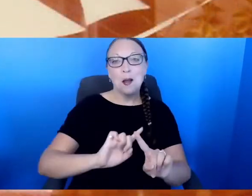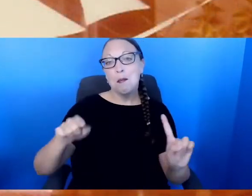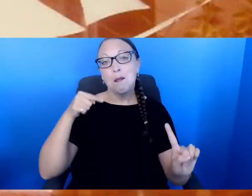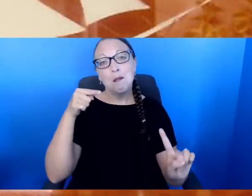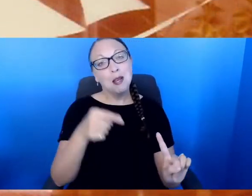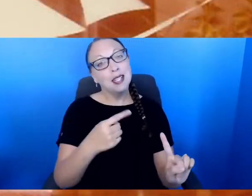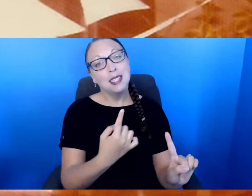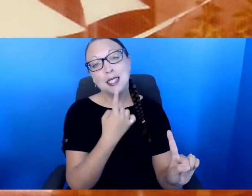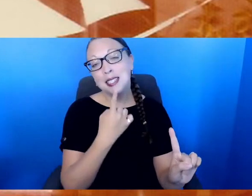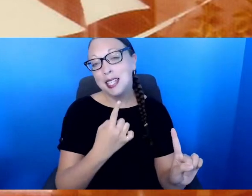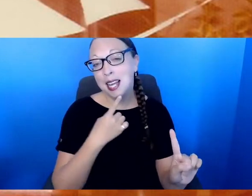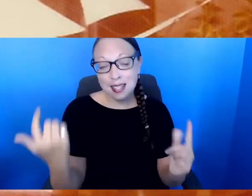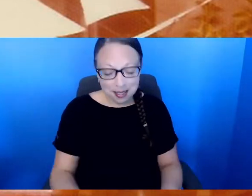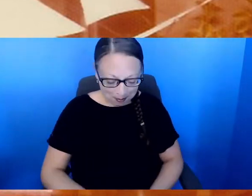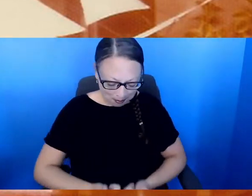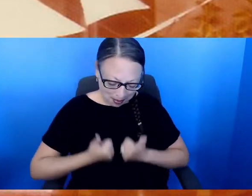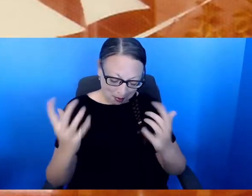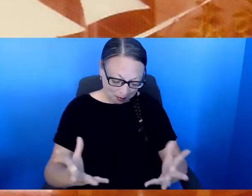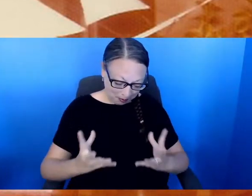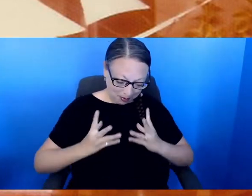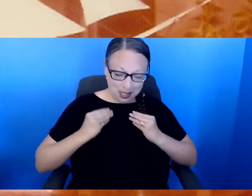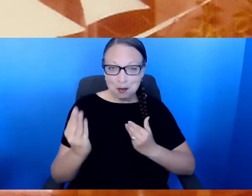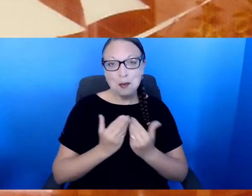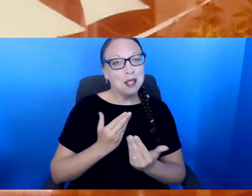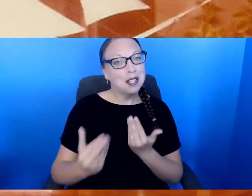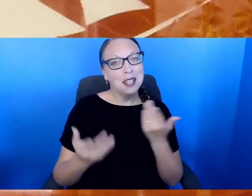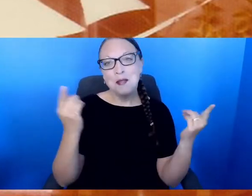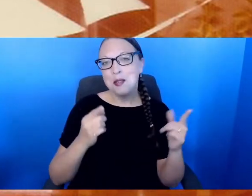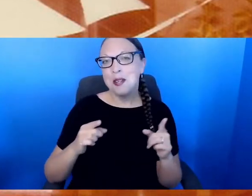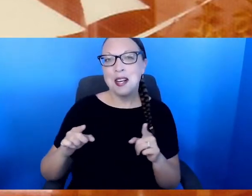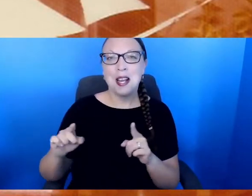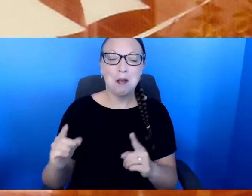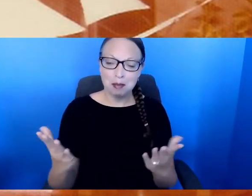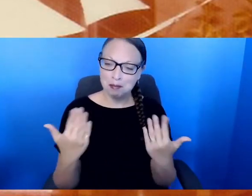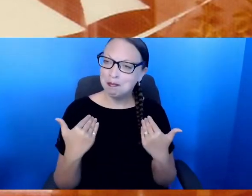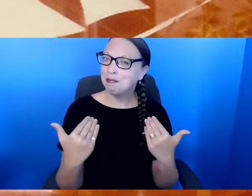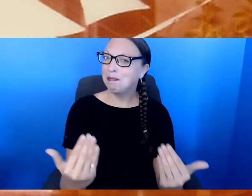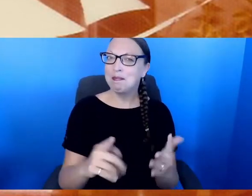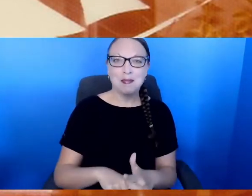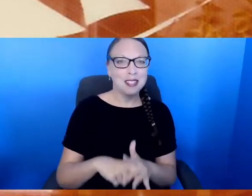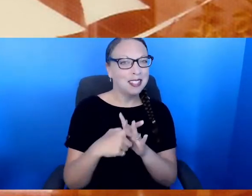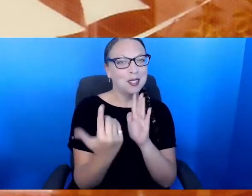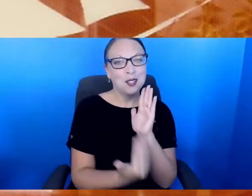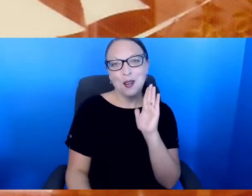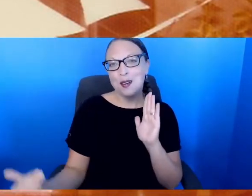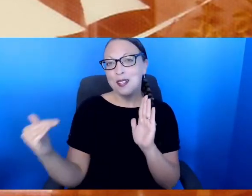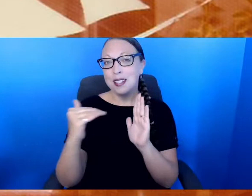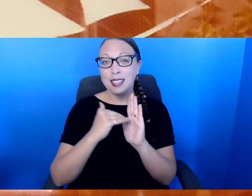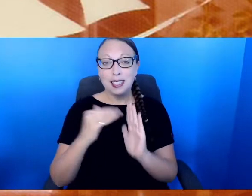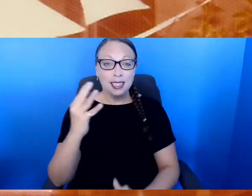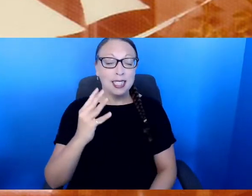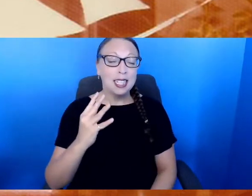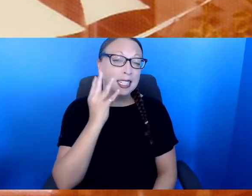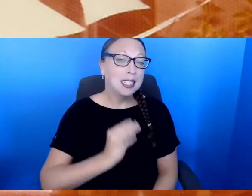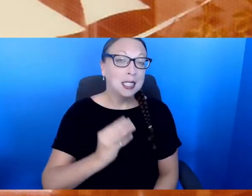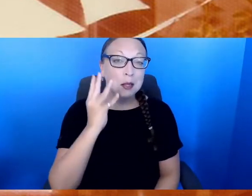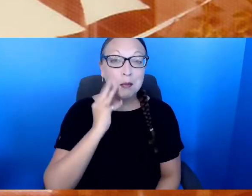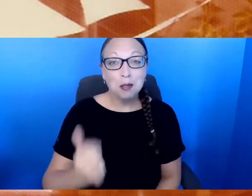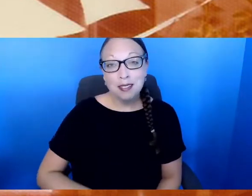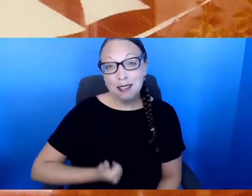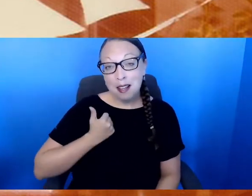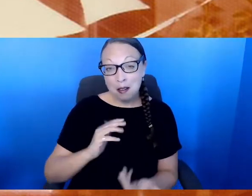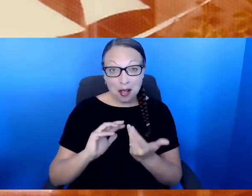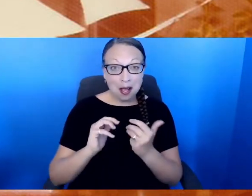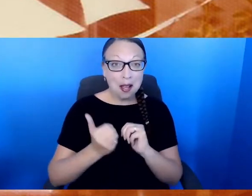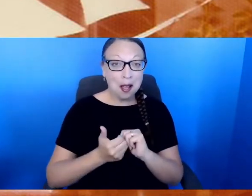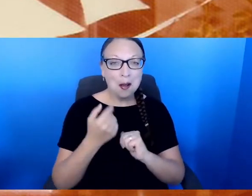But he always said you must roll with the punches, pick yourself up and start again. He said life has to be walked